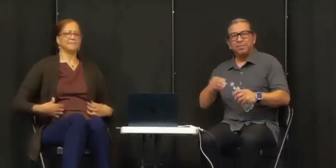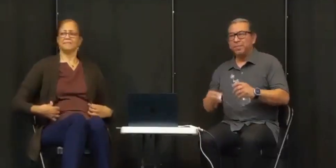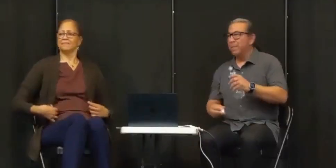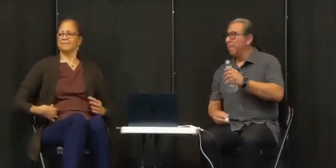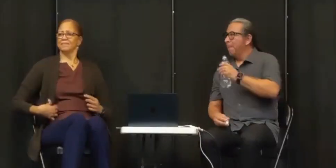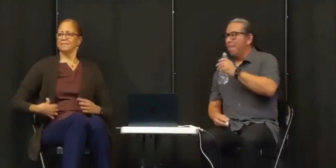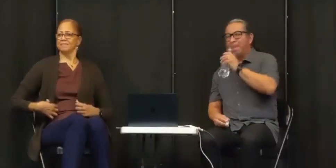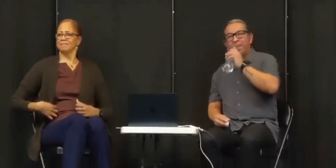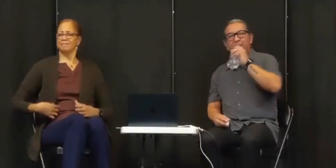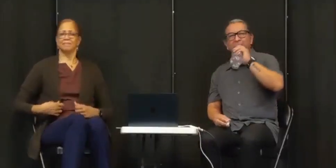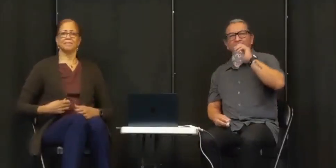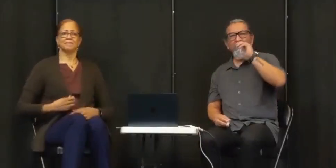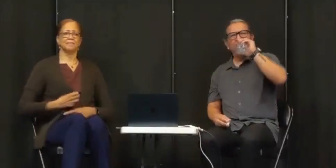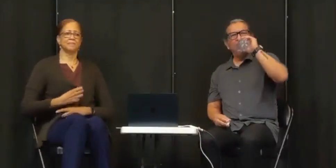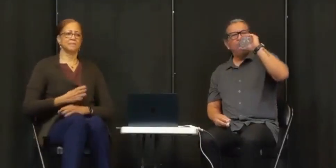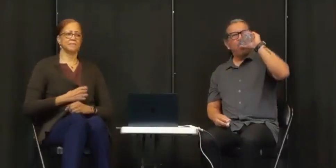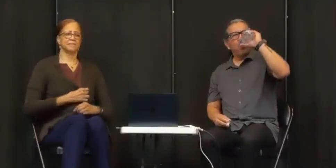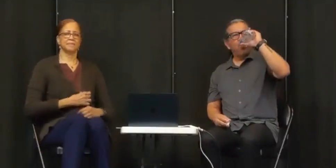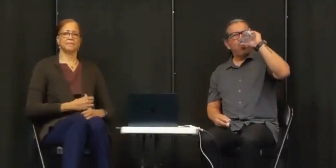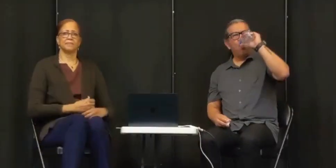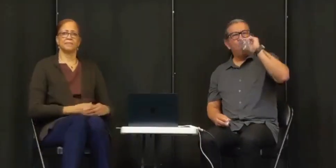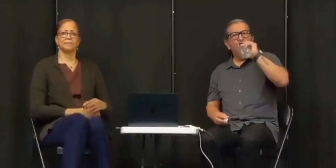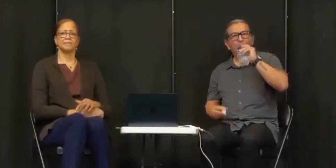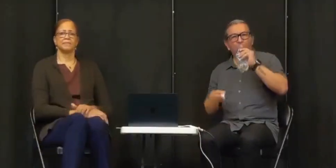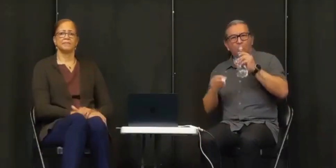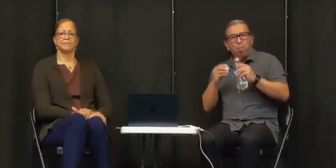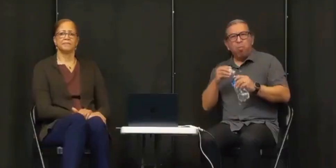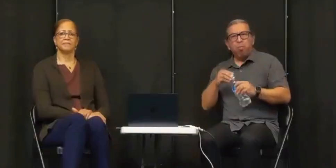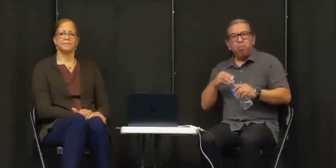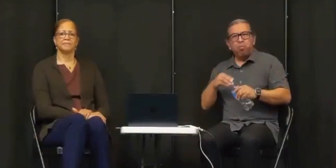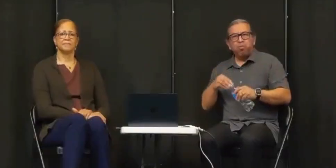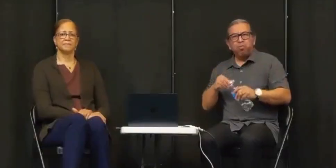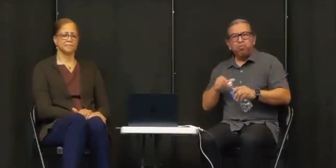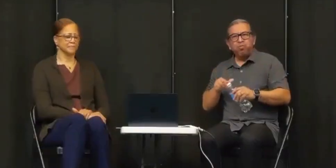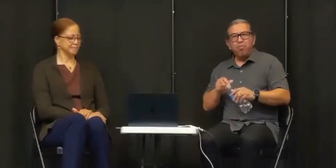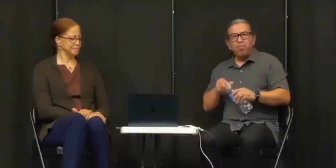Just one moment while we rearrange the setup here, briefly.